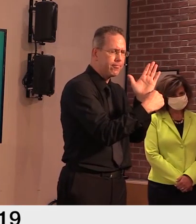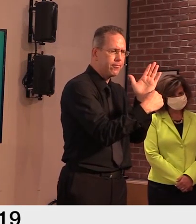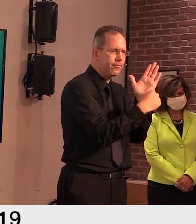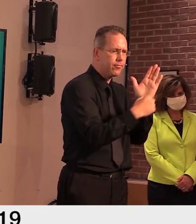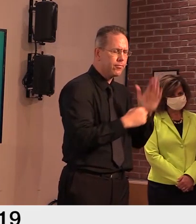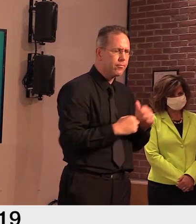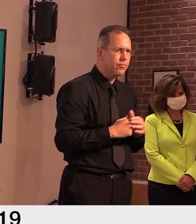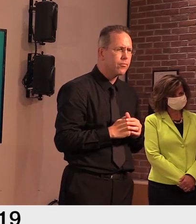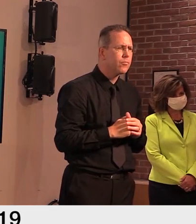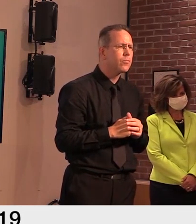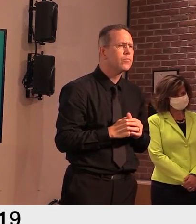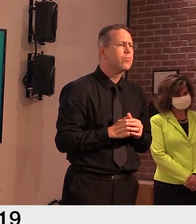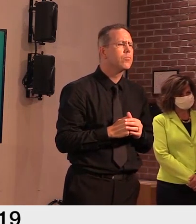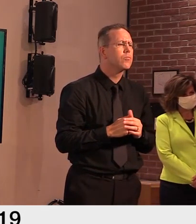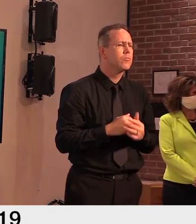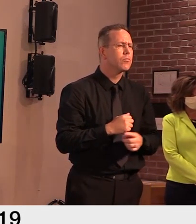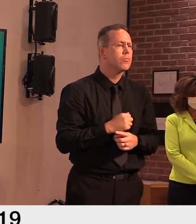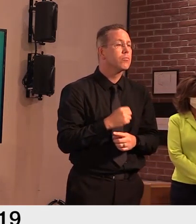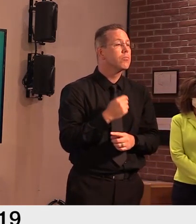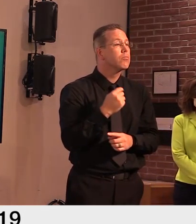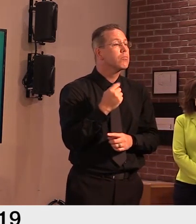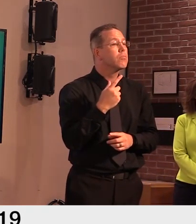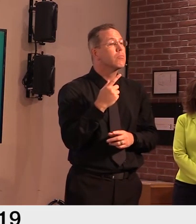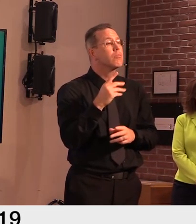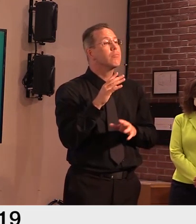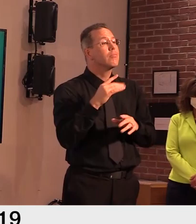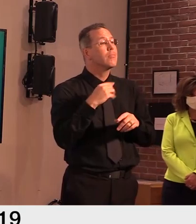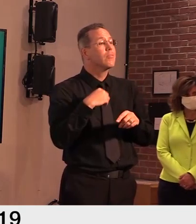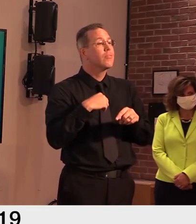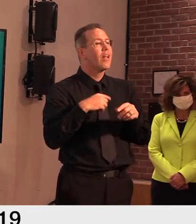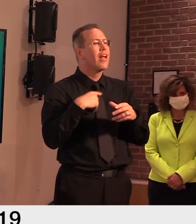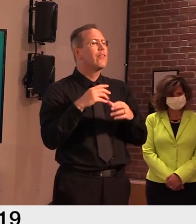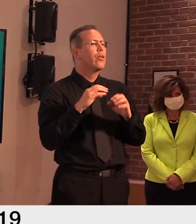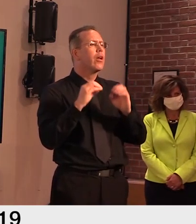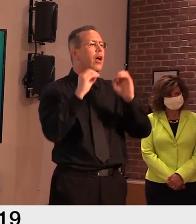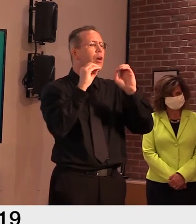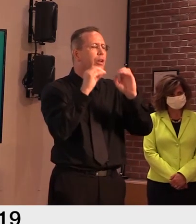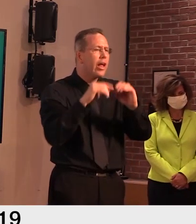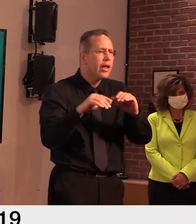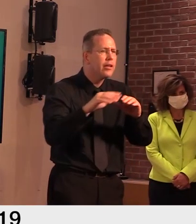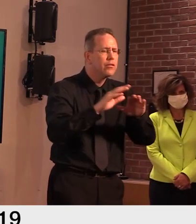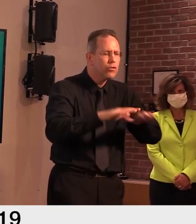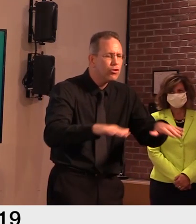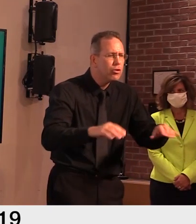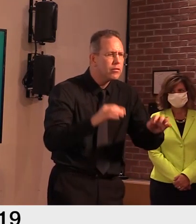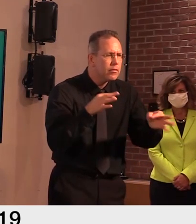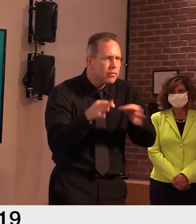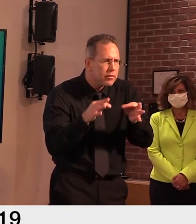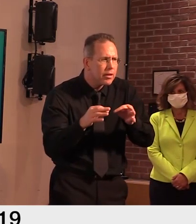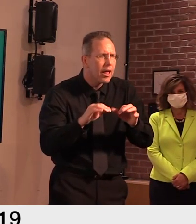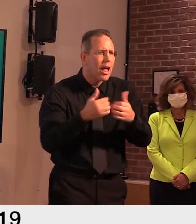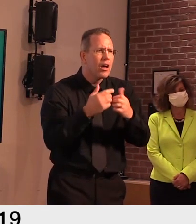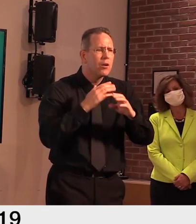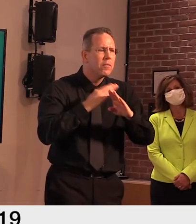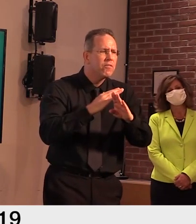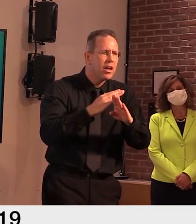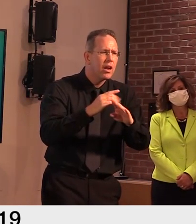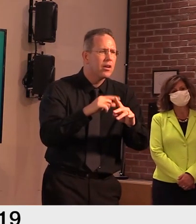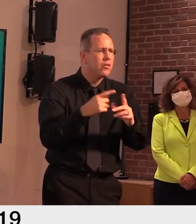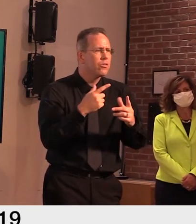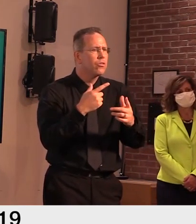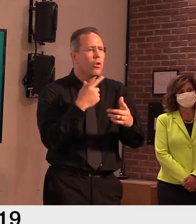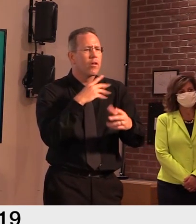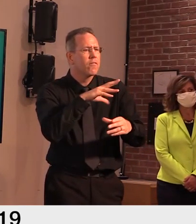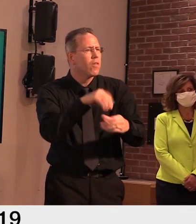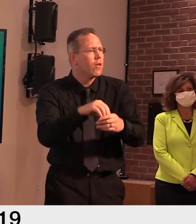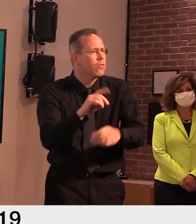justice and public health model exists at the back of that document as one of the core things we think